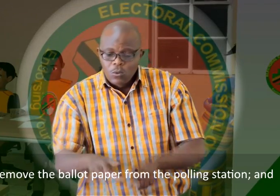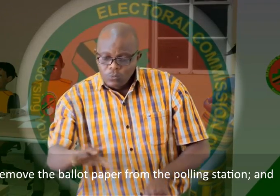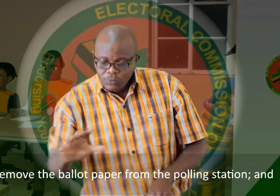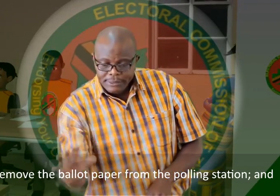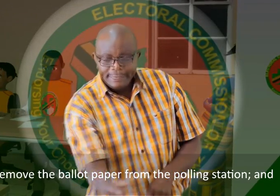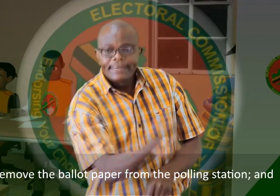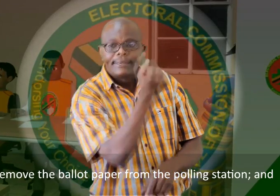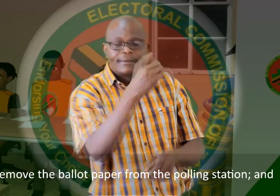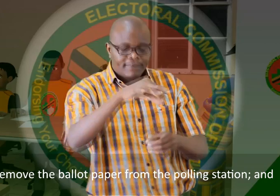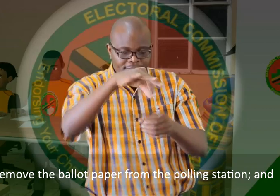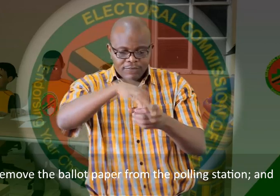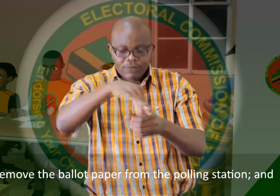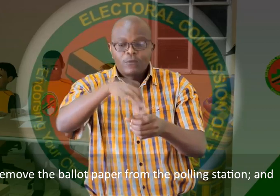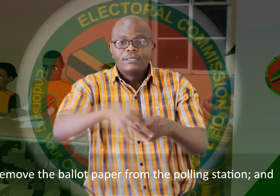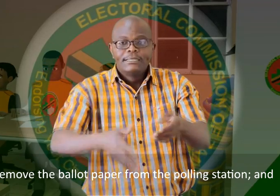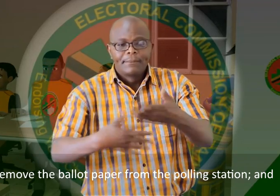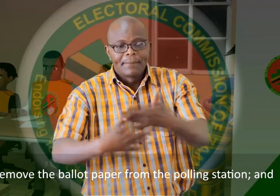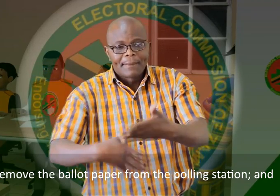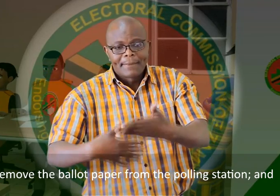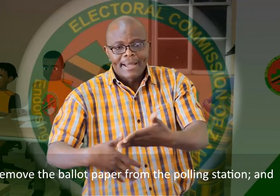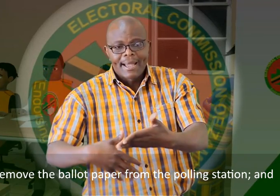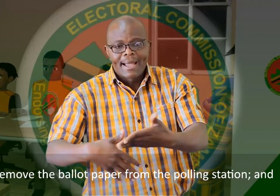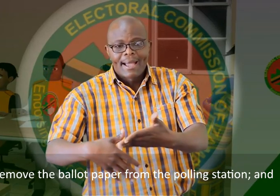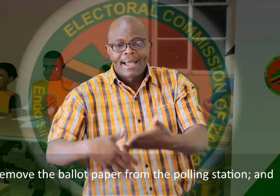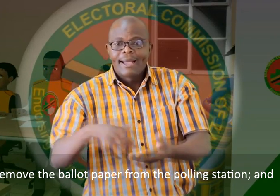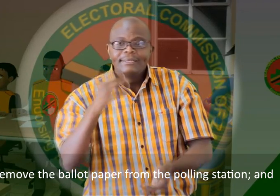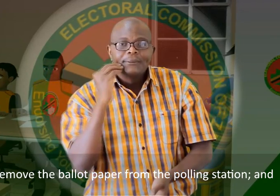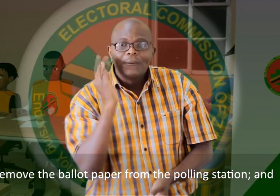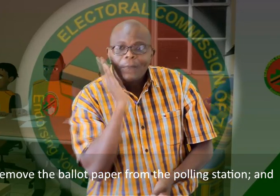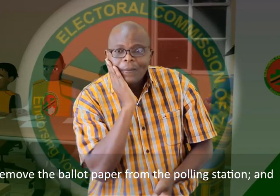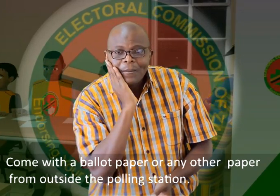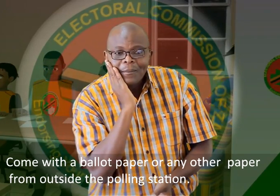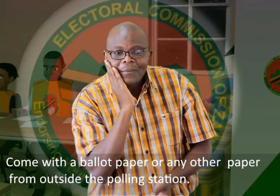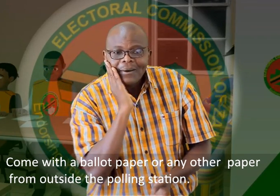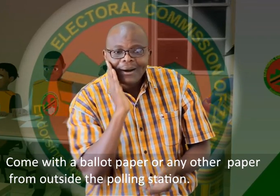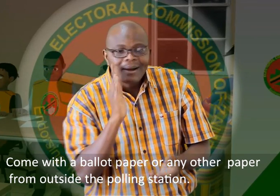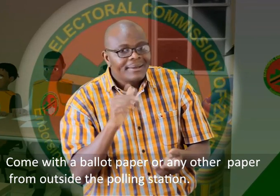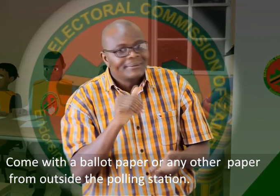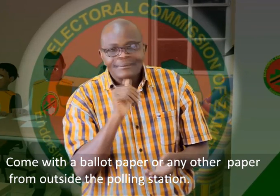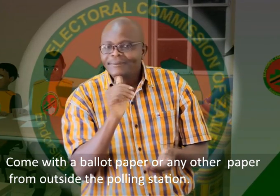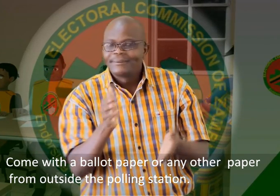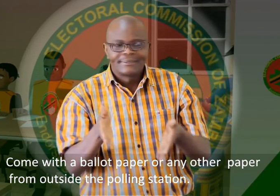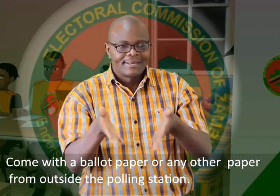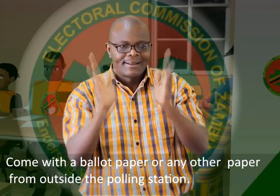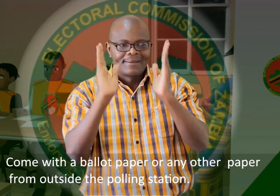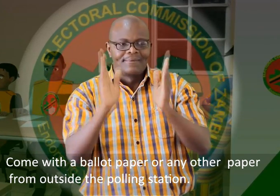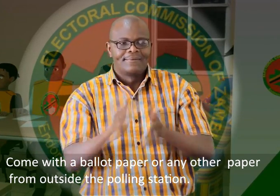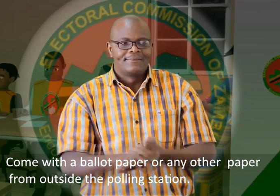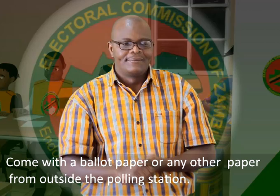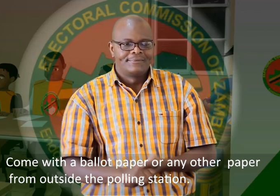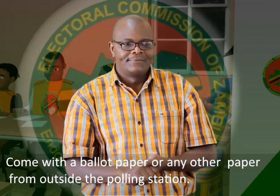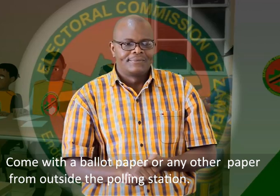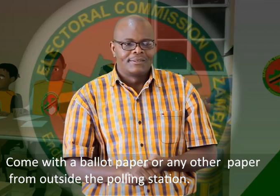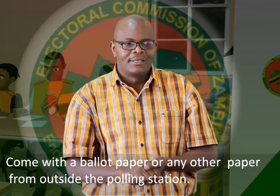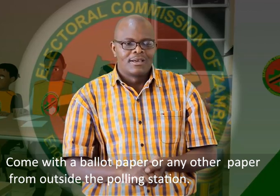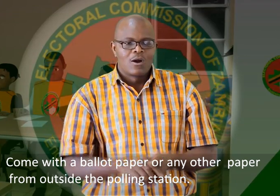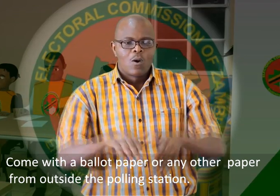Remove the ballot paper from the polling station and come with the ballot paper or any other paper from outside the polling